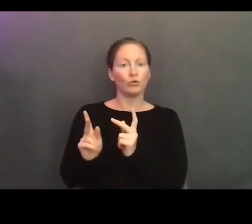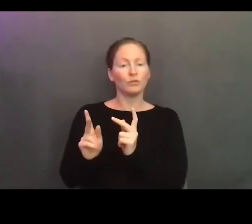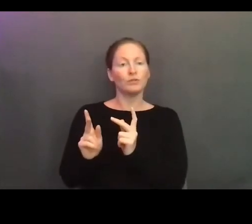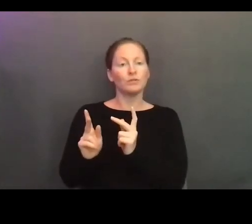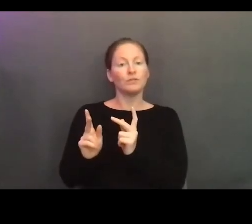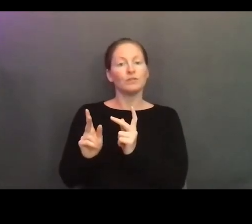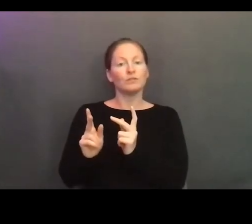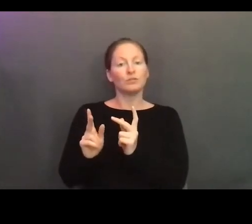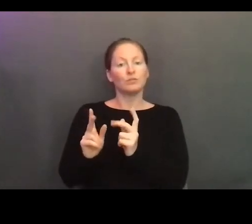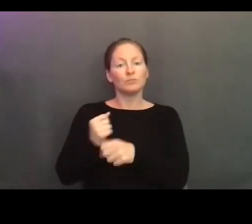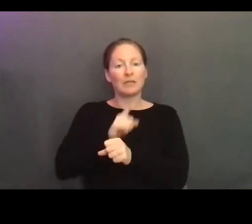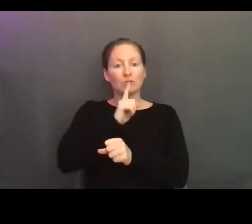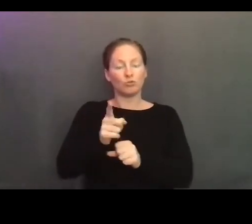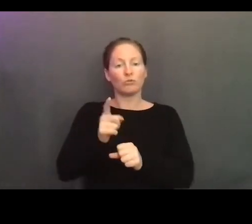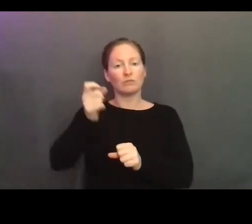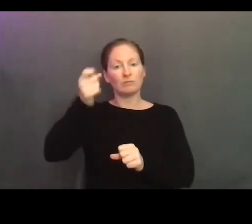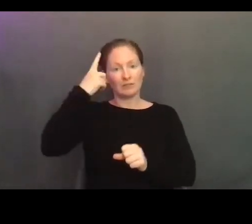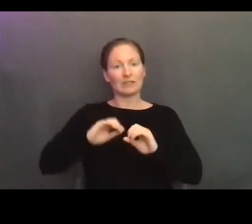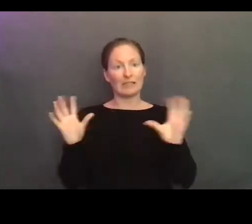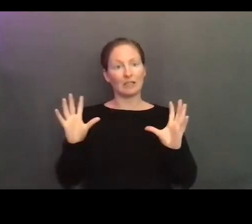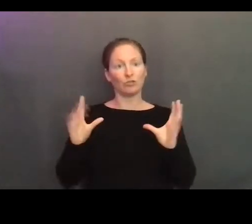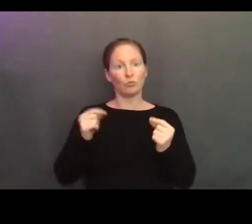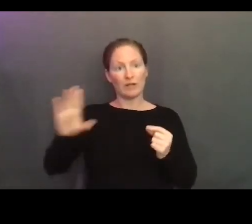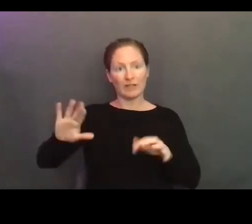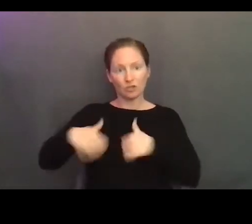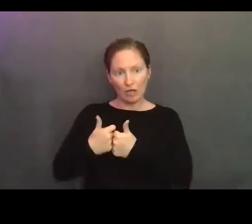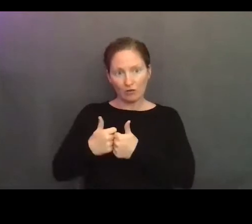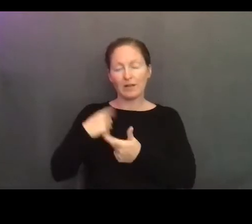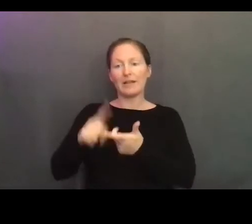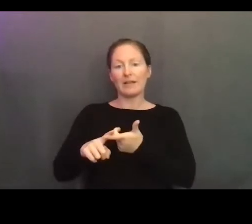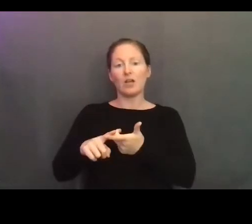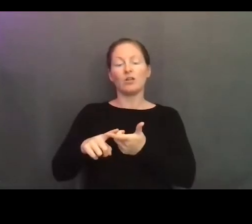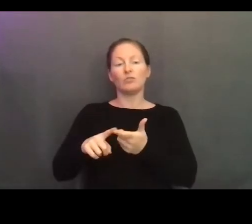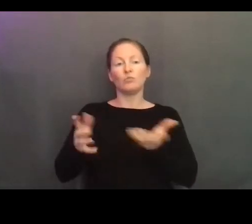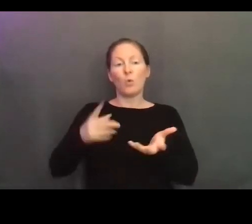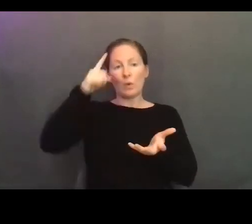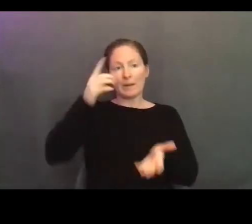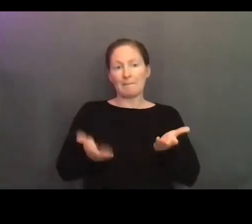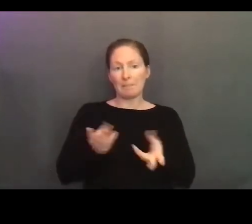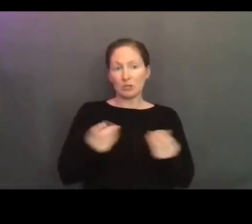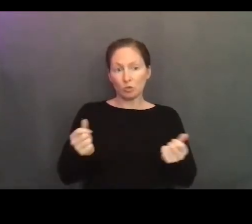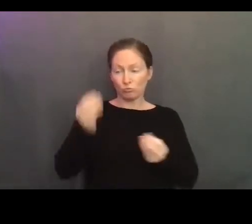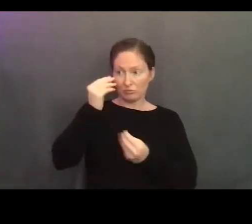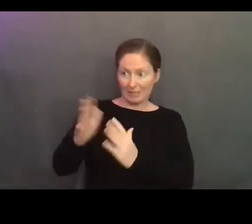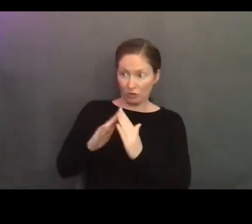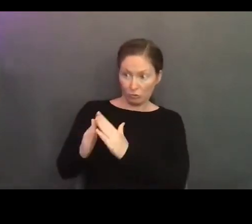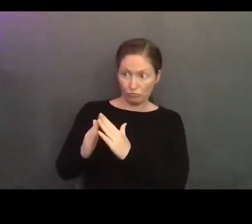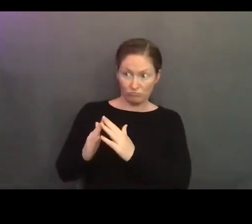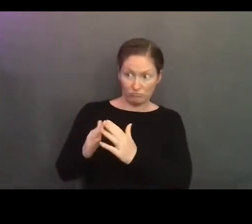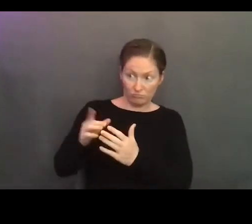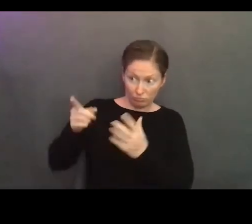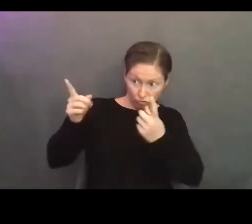an understanding of the challenges faced and then share what we think may be solutions with the community before we move forward with